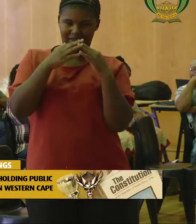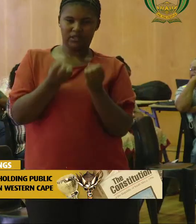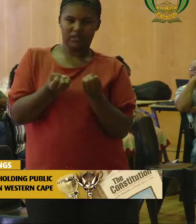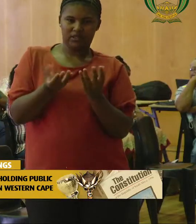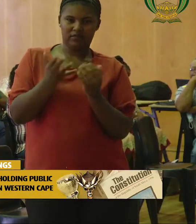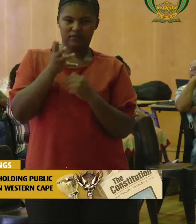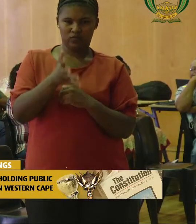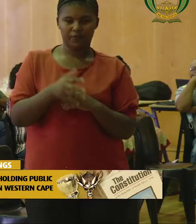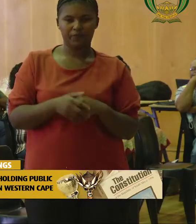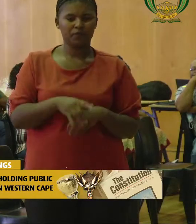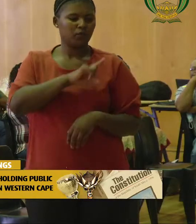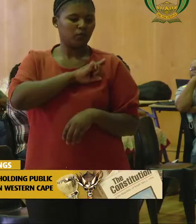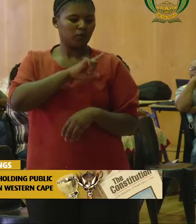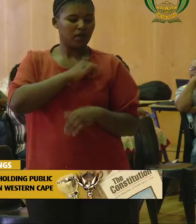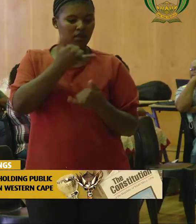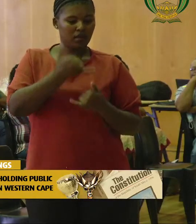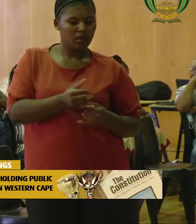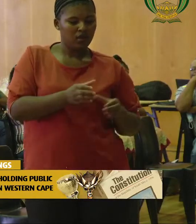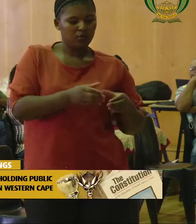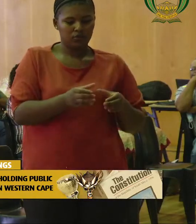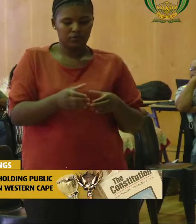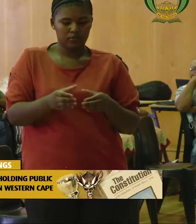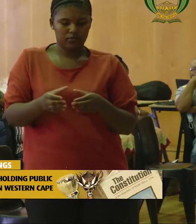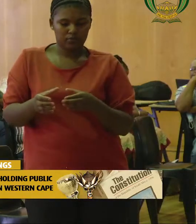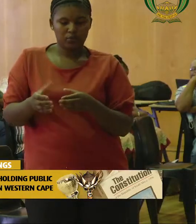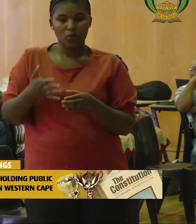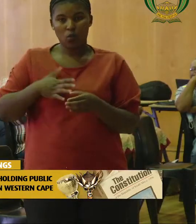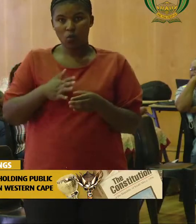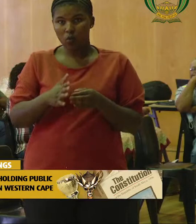because all those small guys, they want